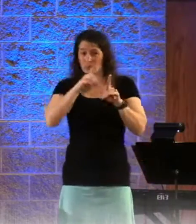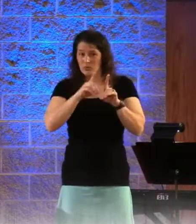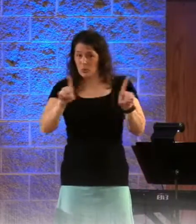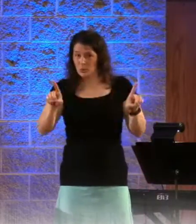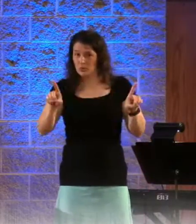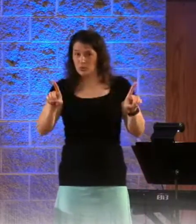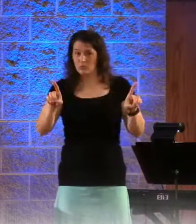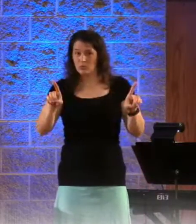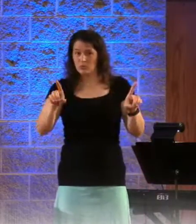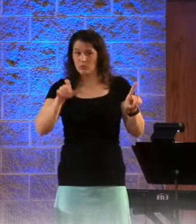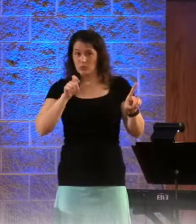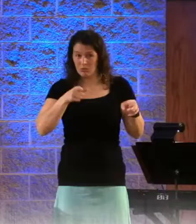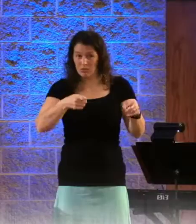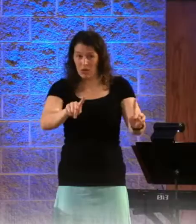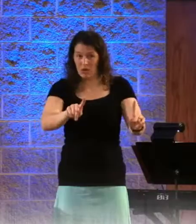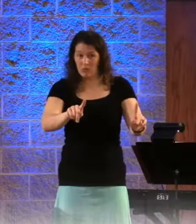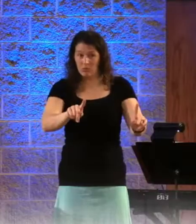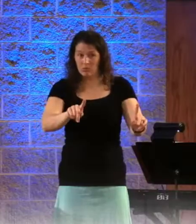divorce.